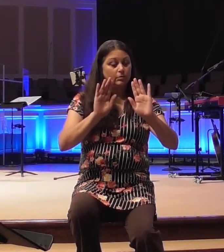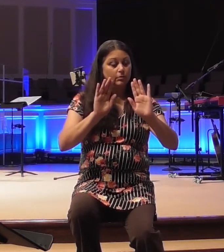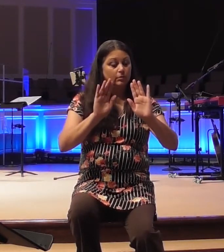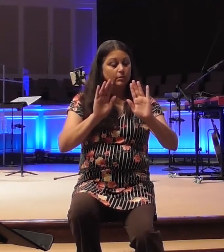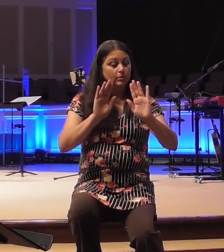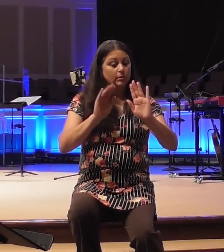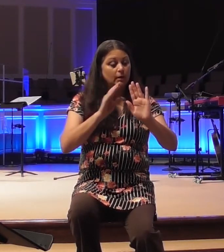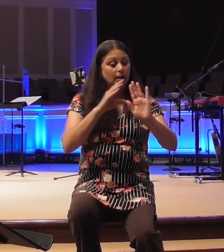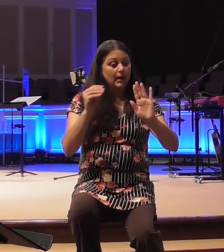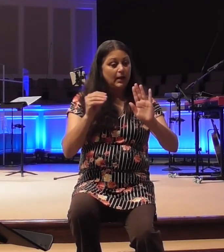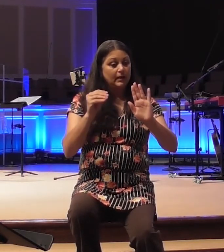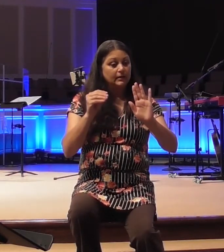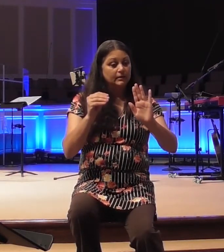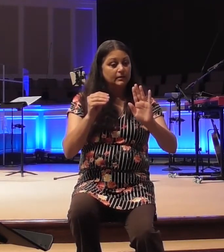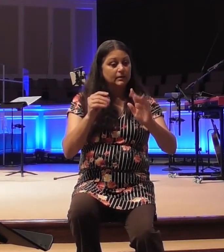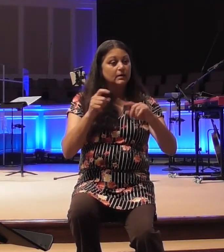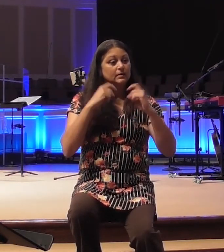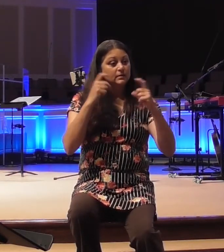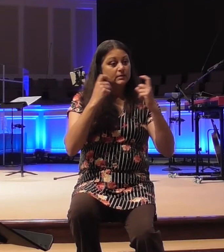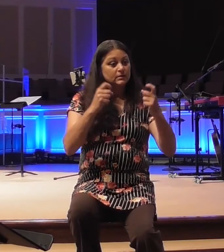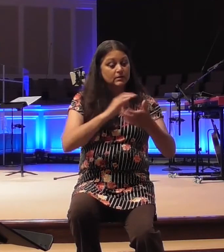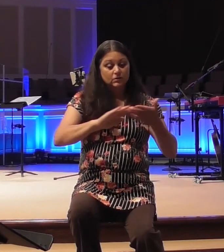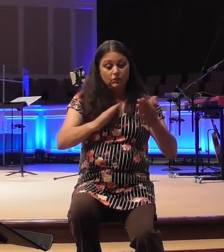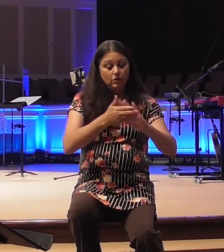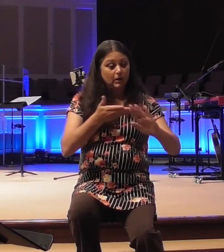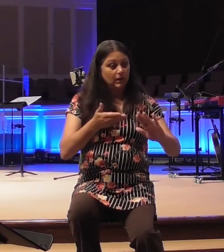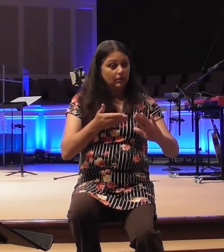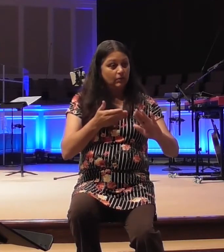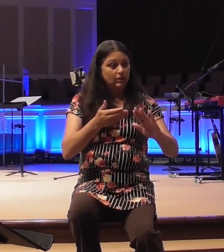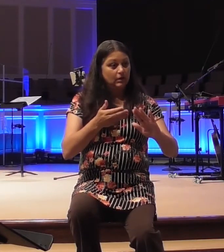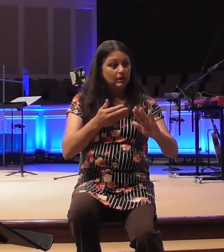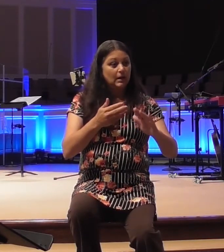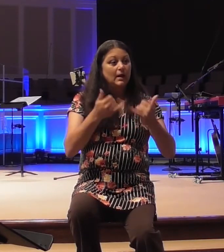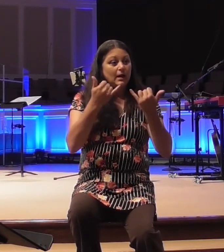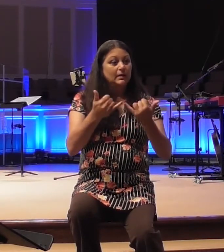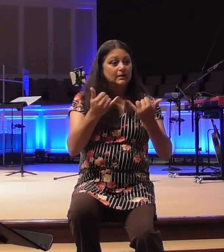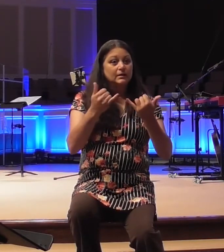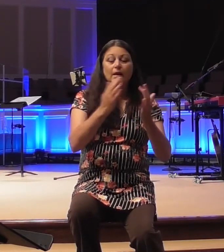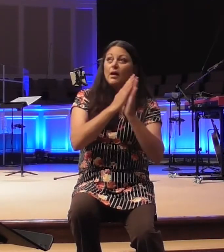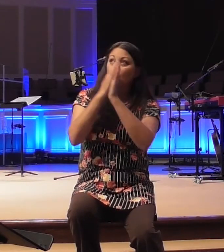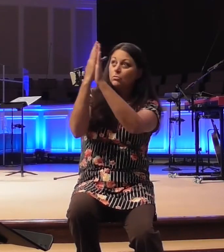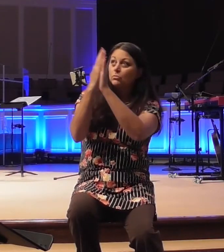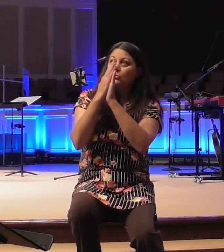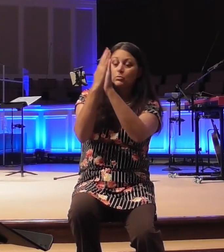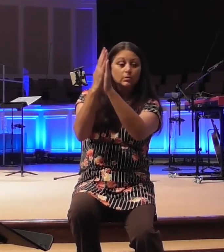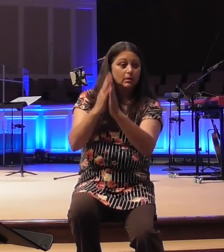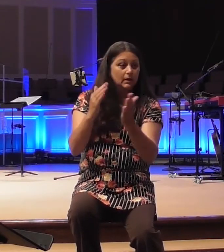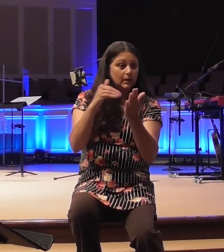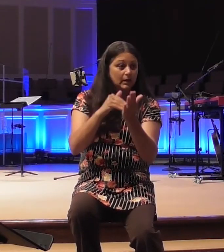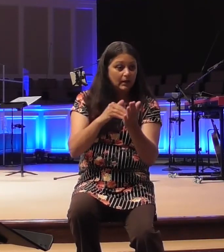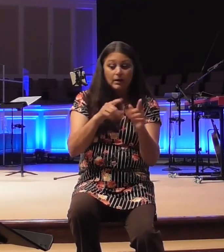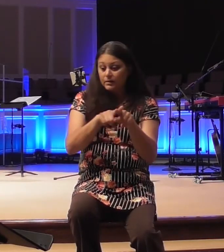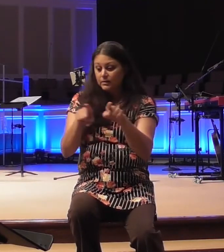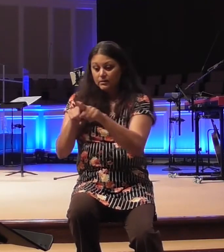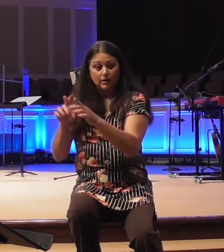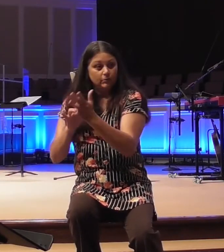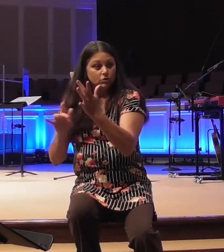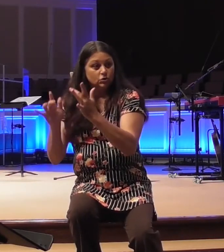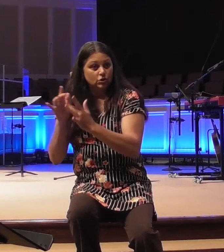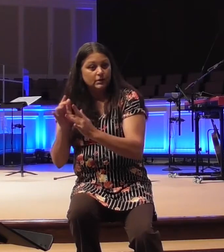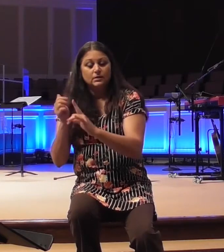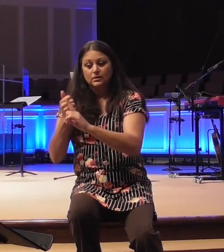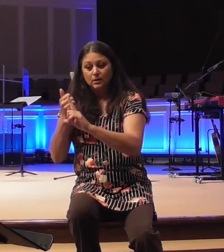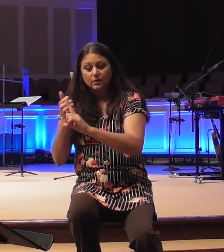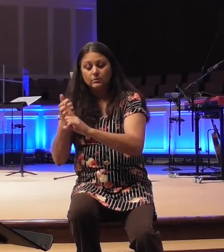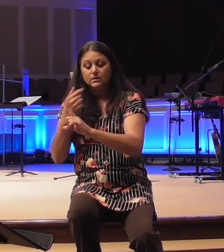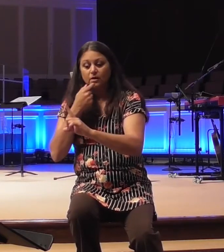as God's people. And so Jesus says, do this in remembrance of me. Remember my blood shed